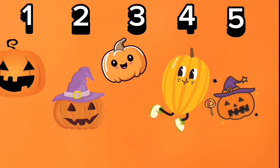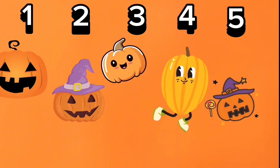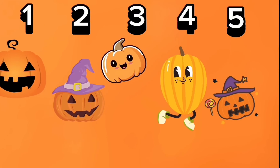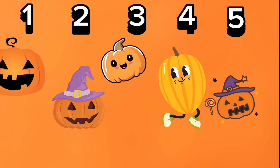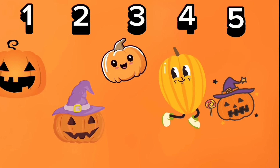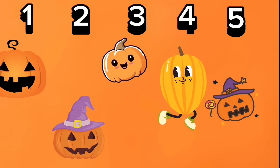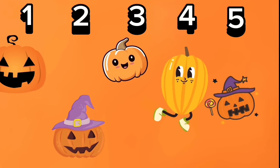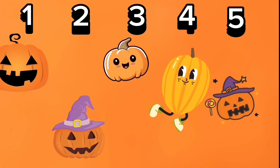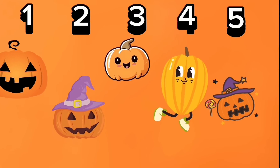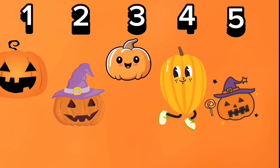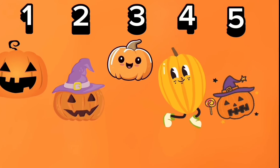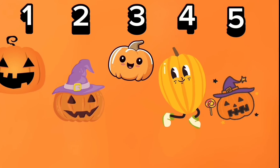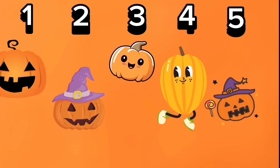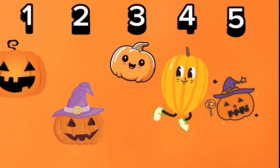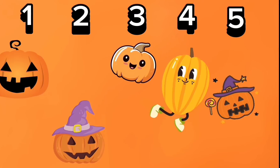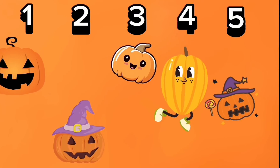Cinco calabazas.